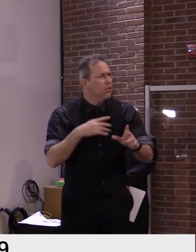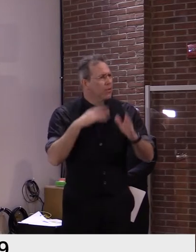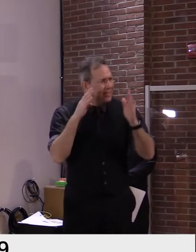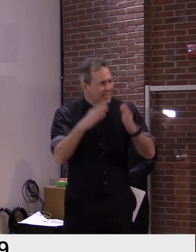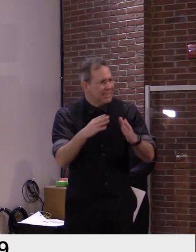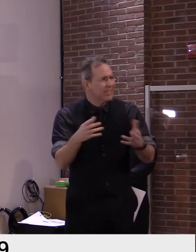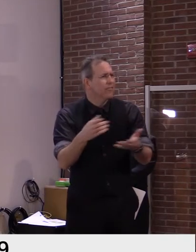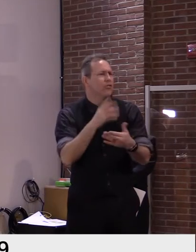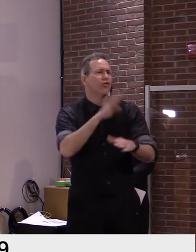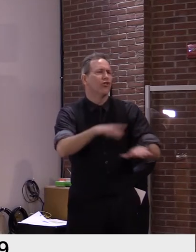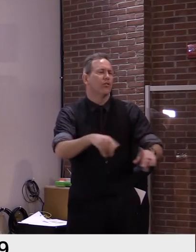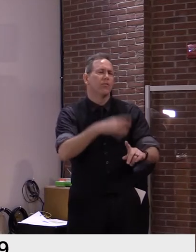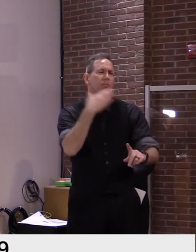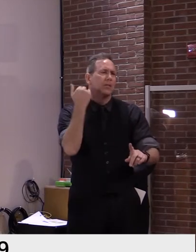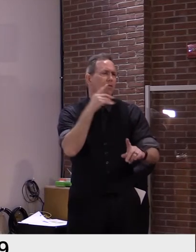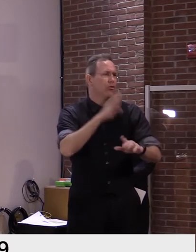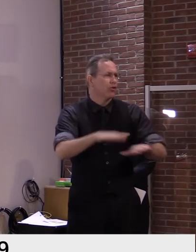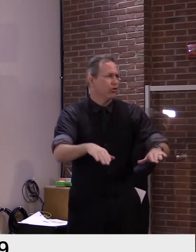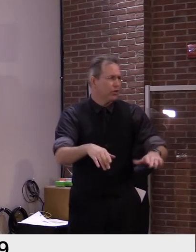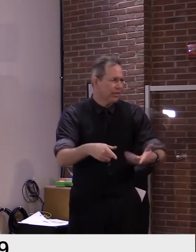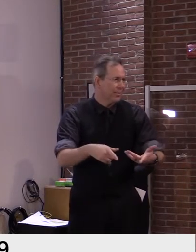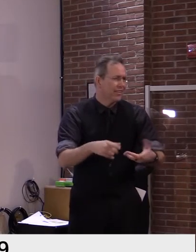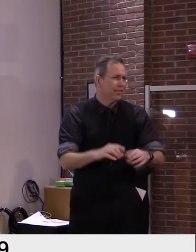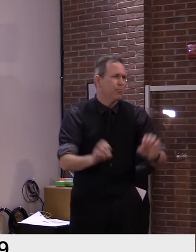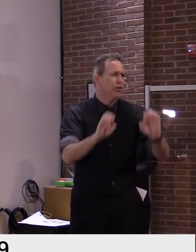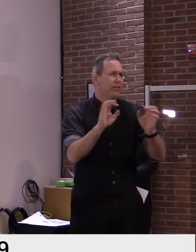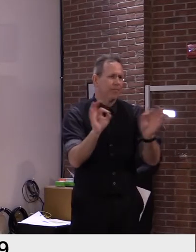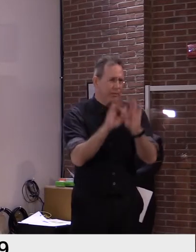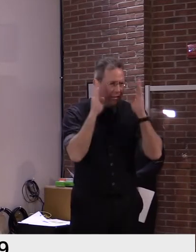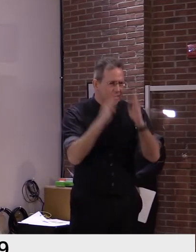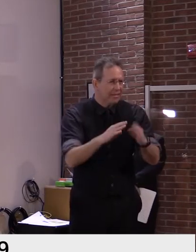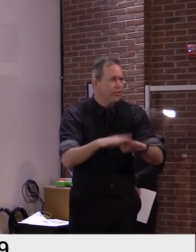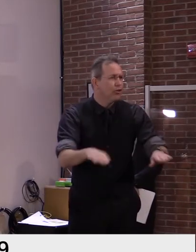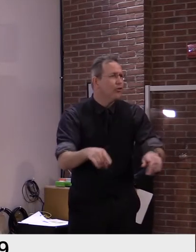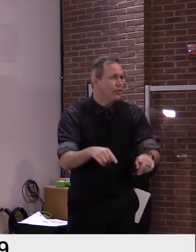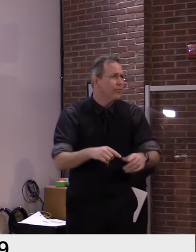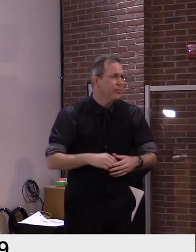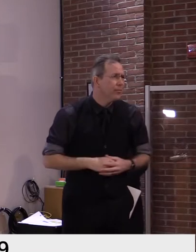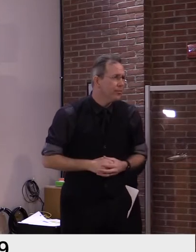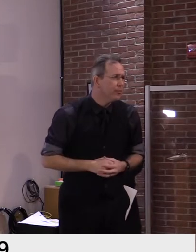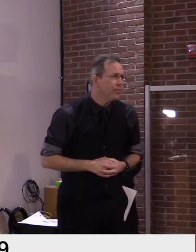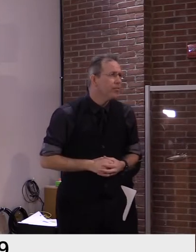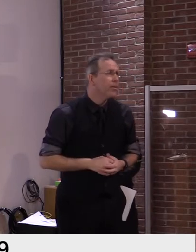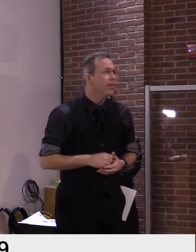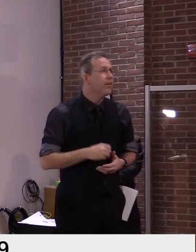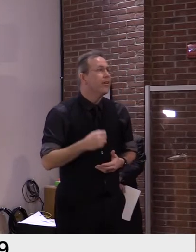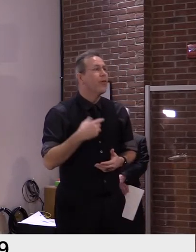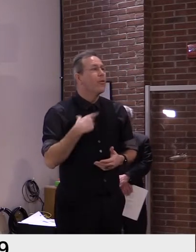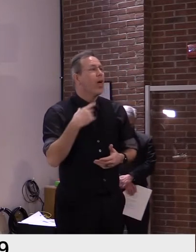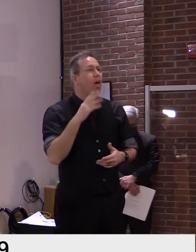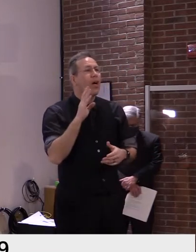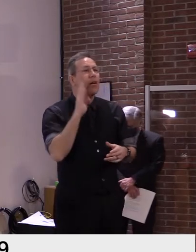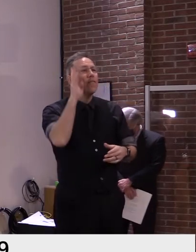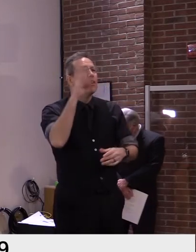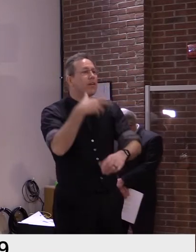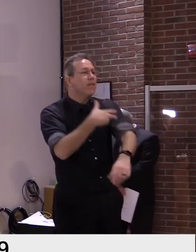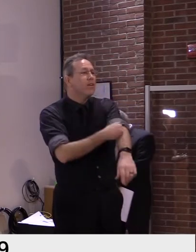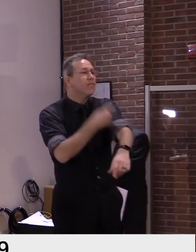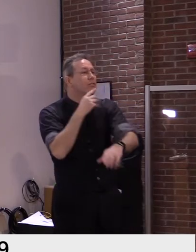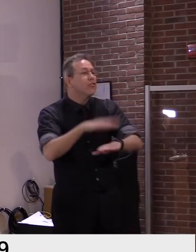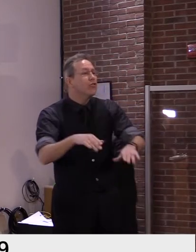anyone. In one case, I think it's 16 and over, the other is 18 and over. But suffice it to say, the students are not going to